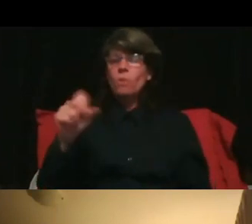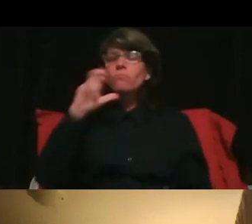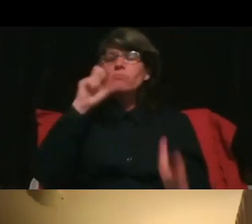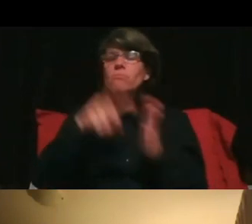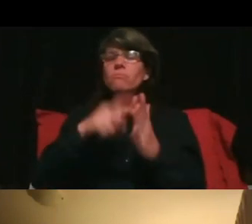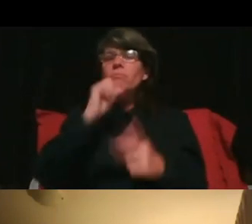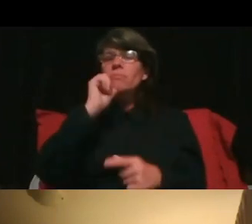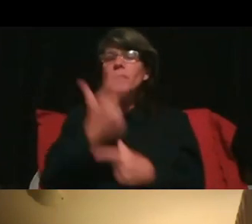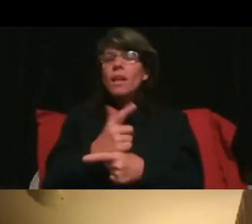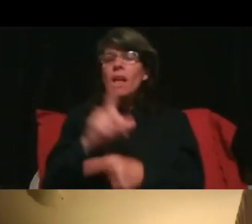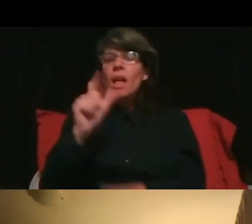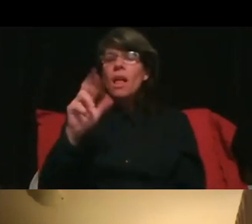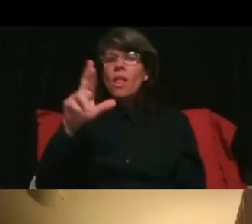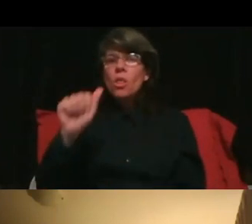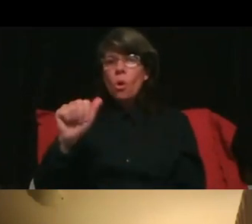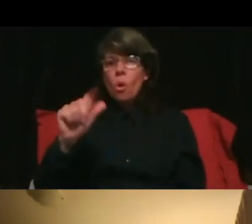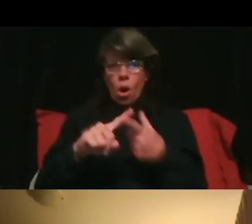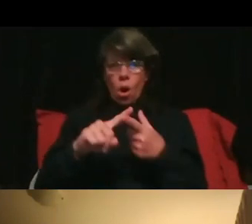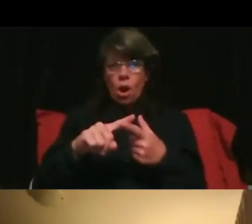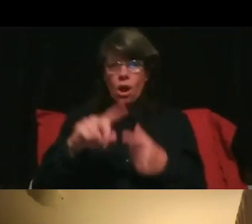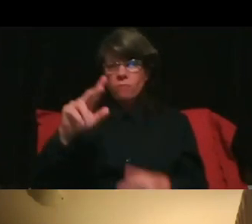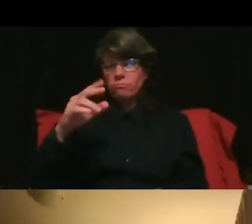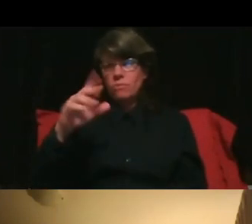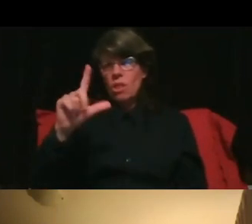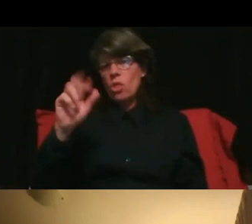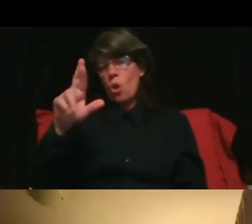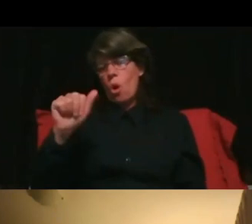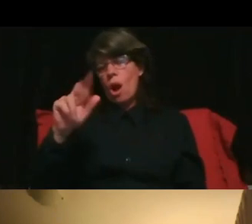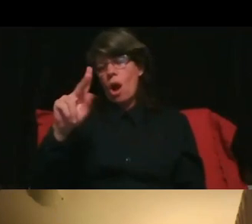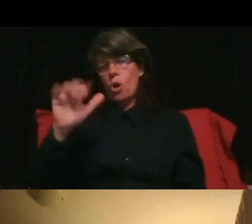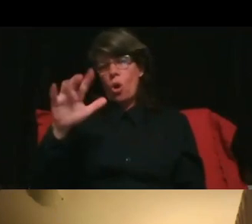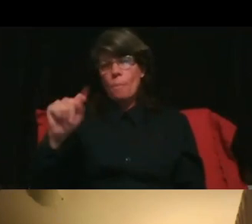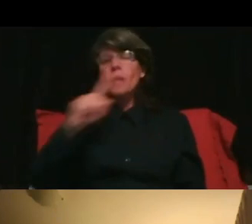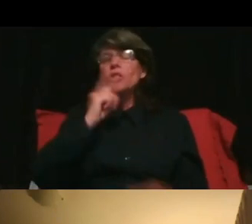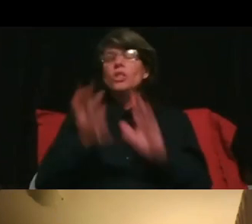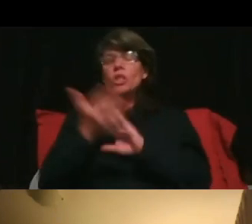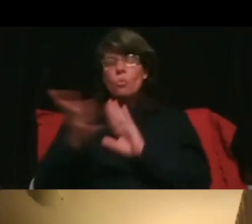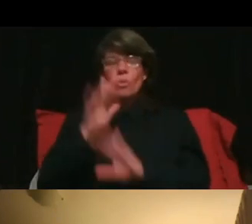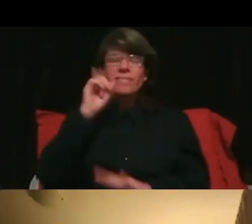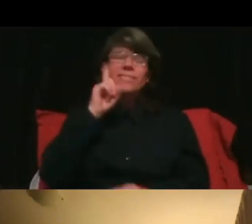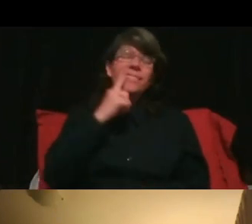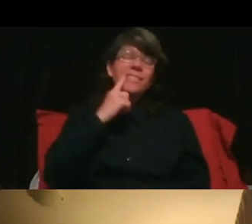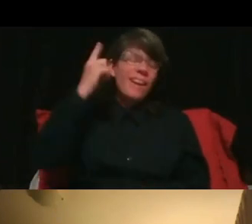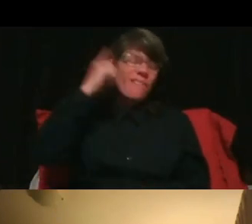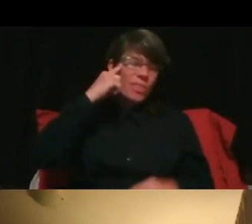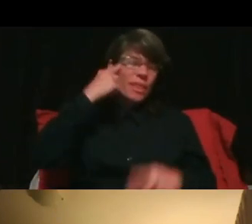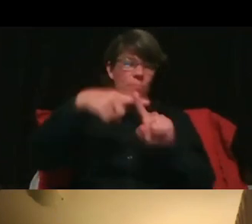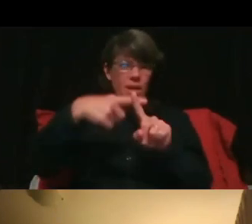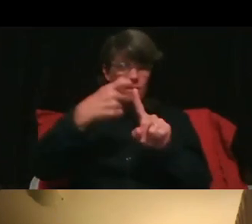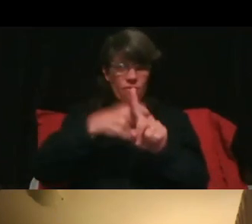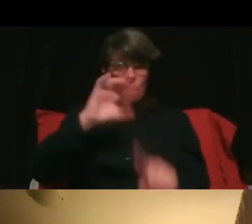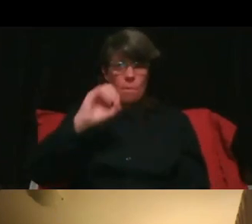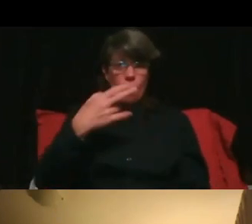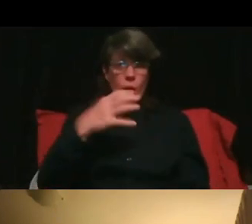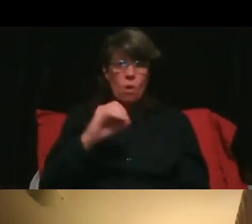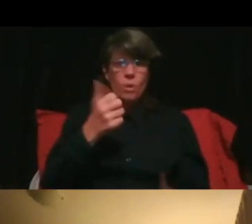Laura Kolb, who runs Deaf Think Positive out of Ohio. It's a deaf